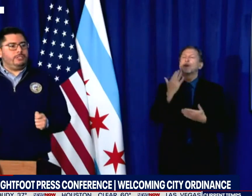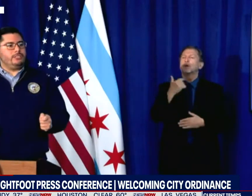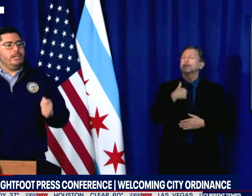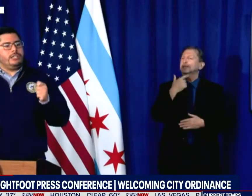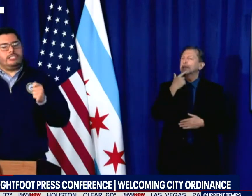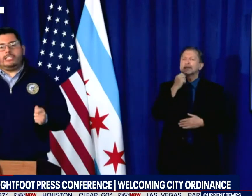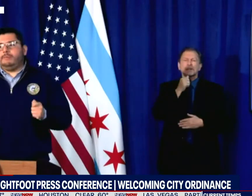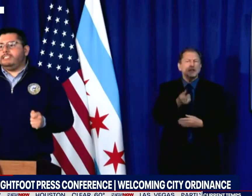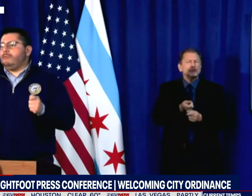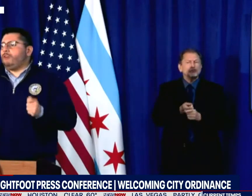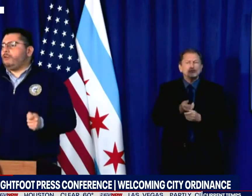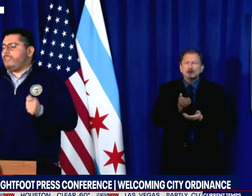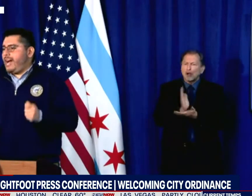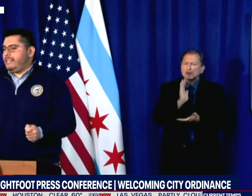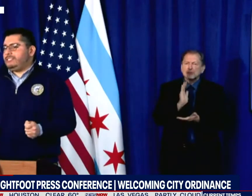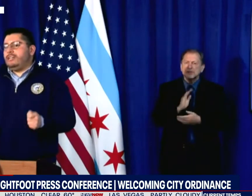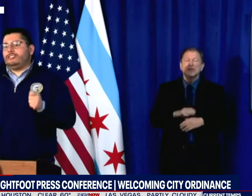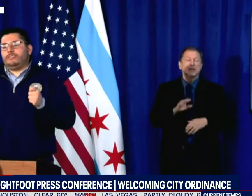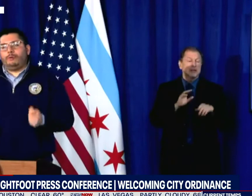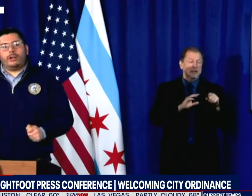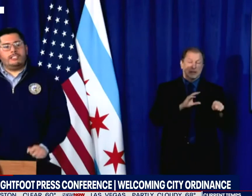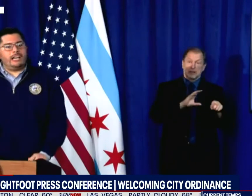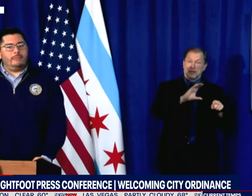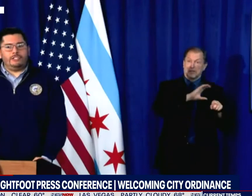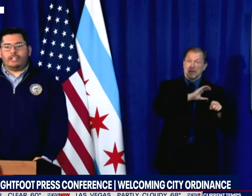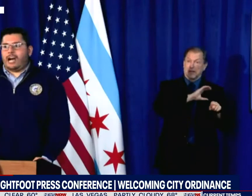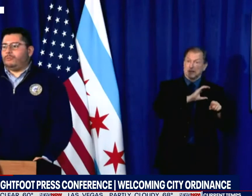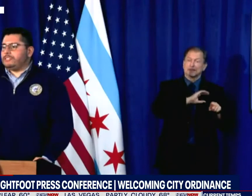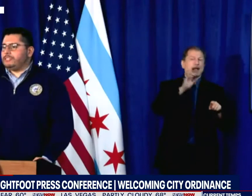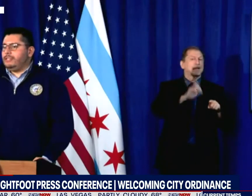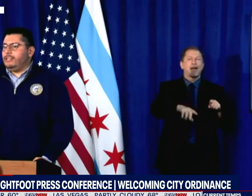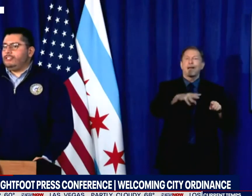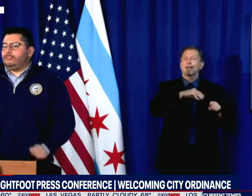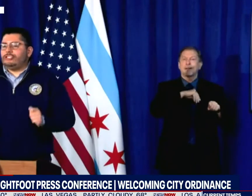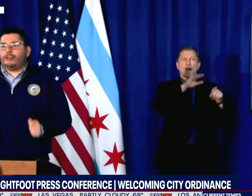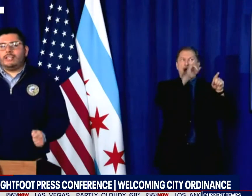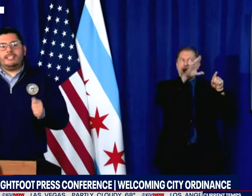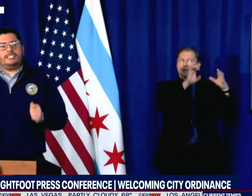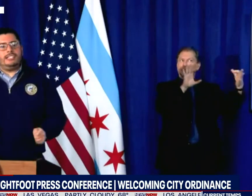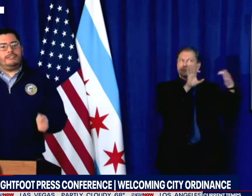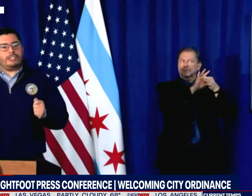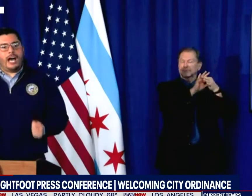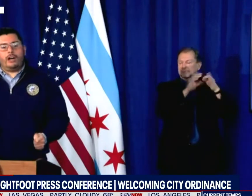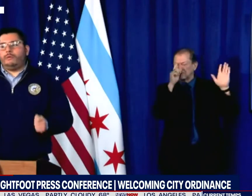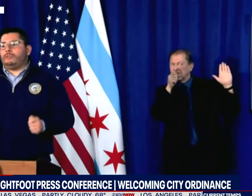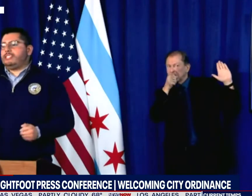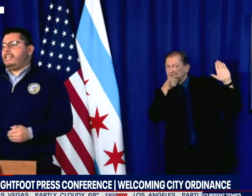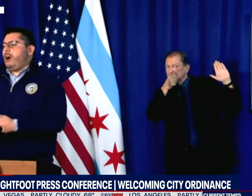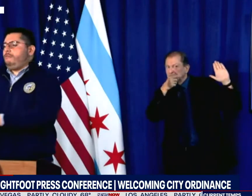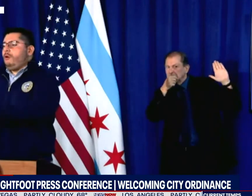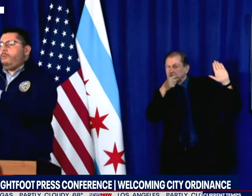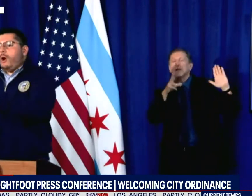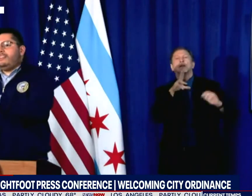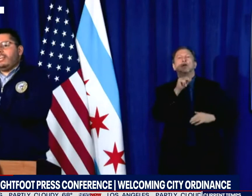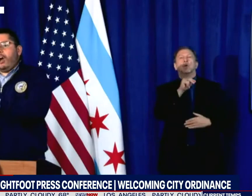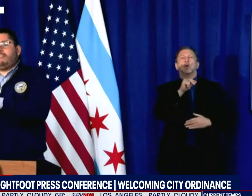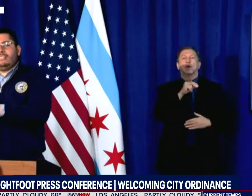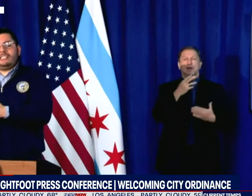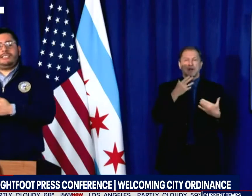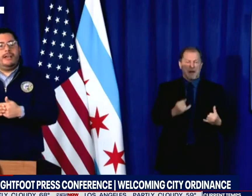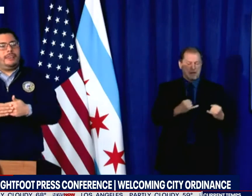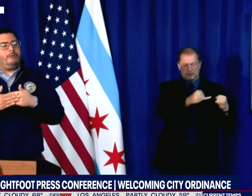no exceptions could CPD work with ICE to deport undocumented Chicagoans. to ensure that in the city of Chicago, we were taking off